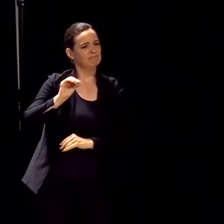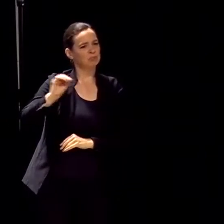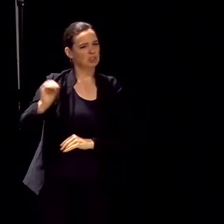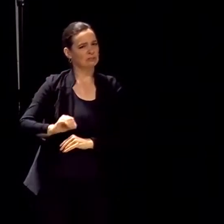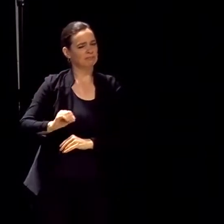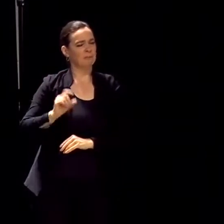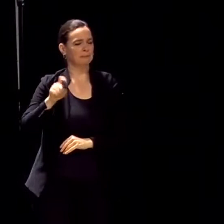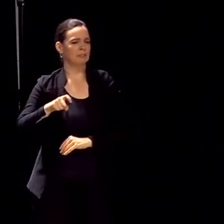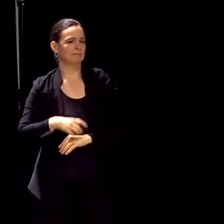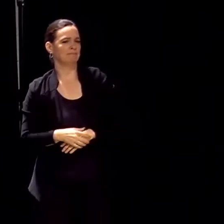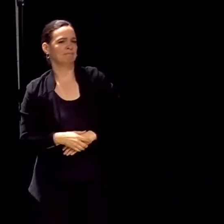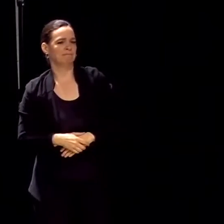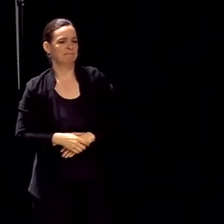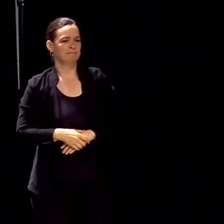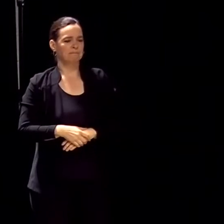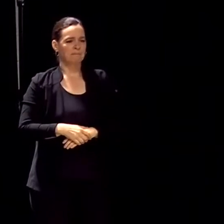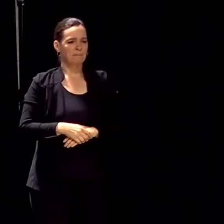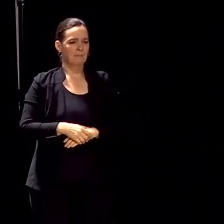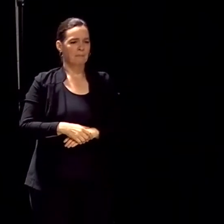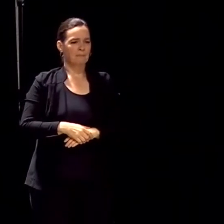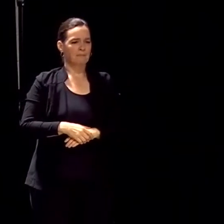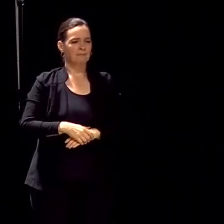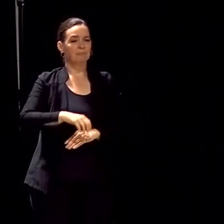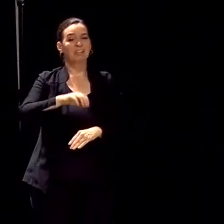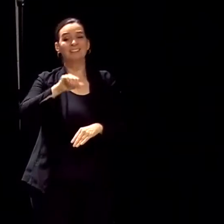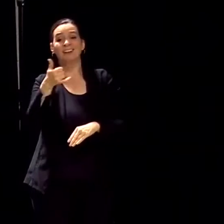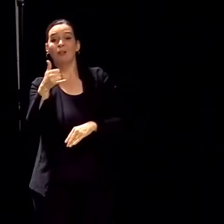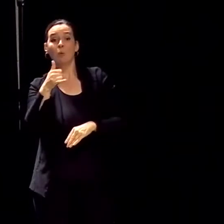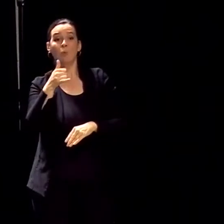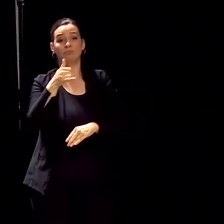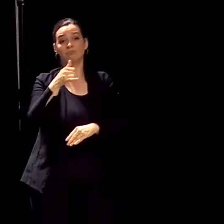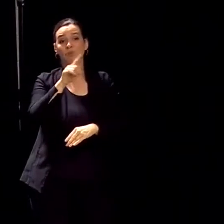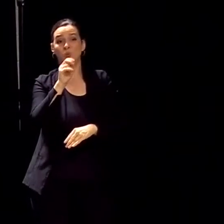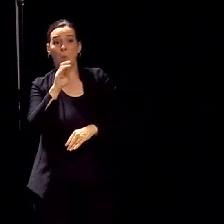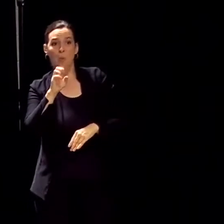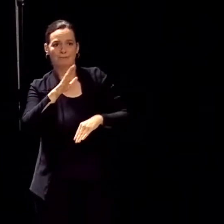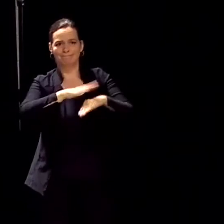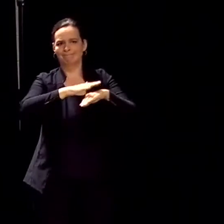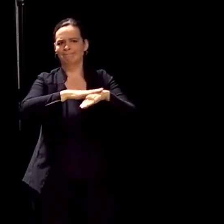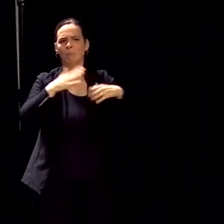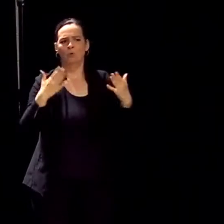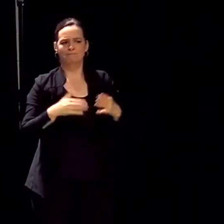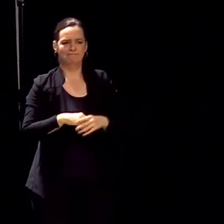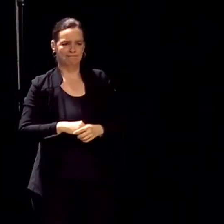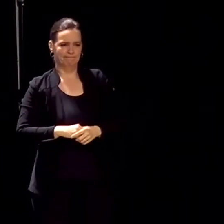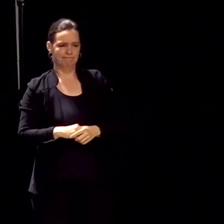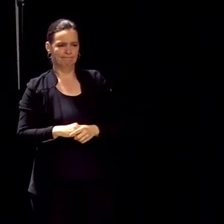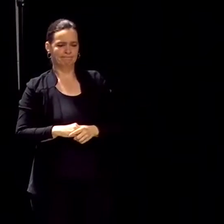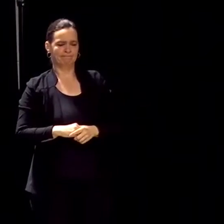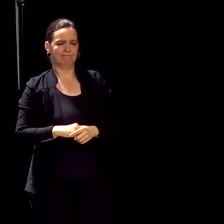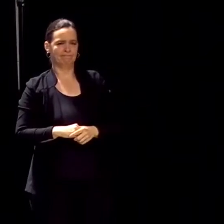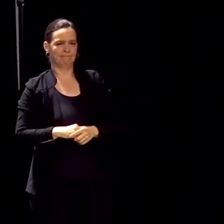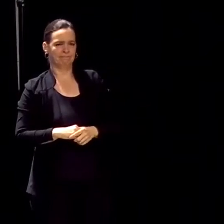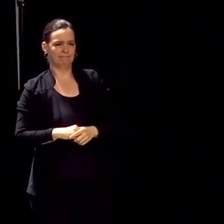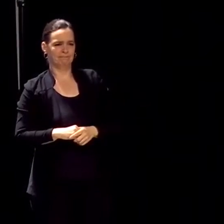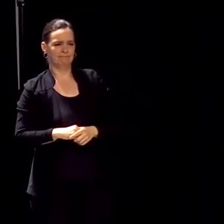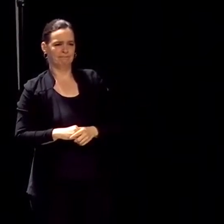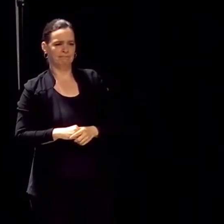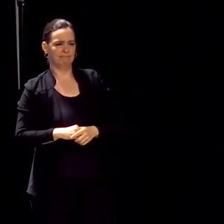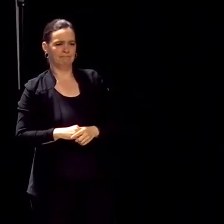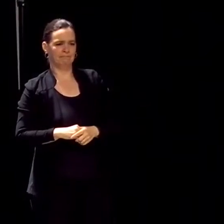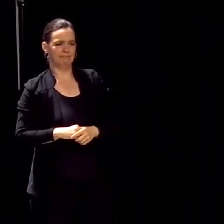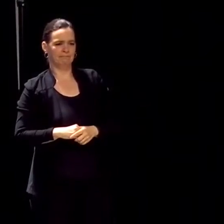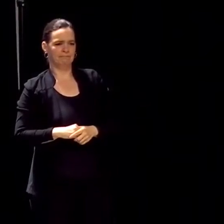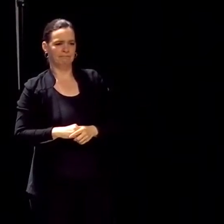In a yellow zone, another thing that must happen is for schools to remain